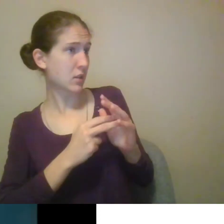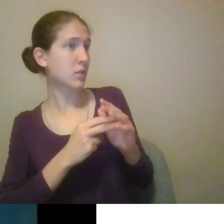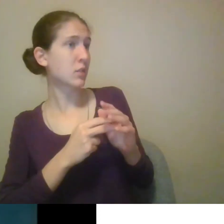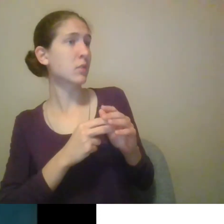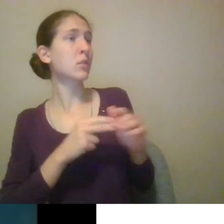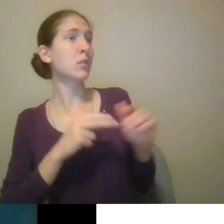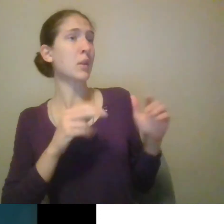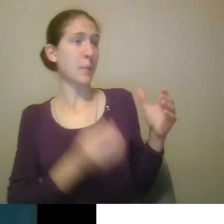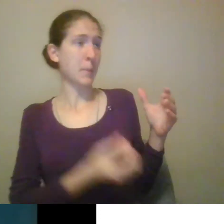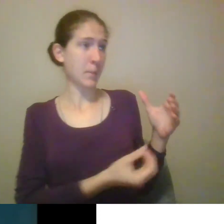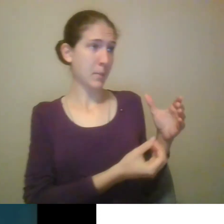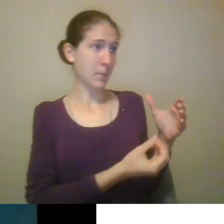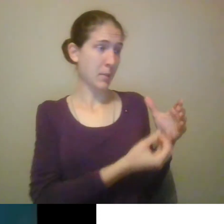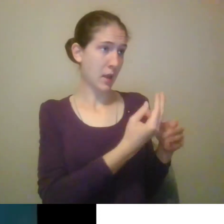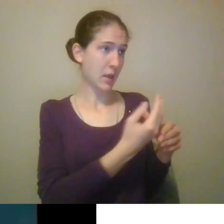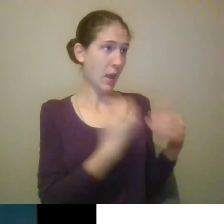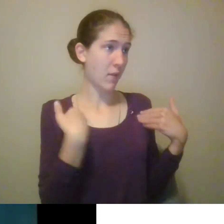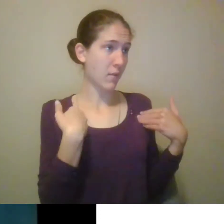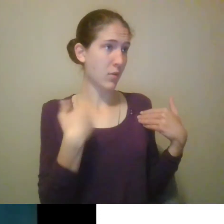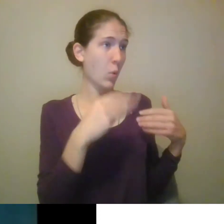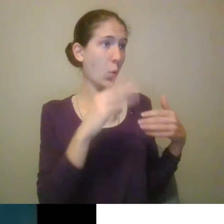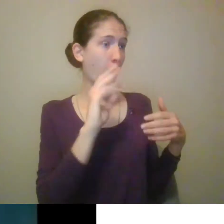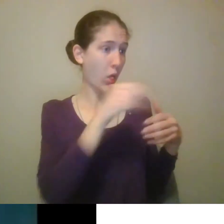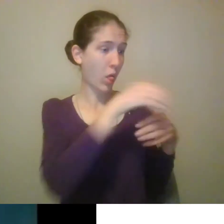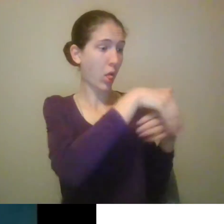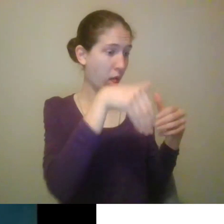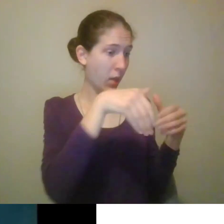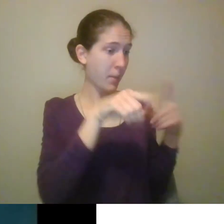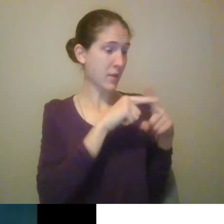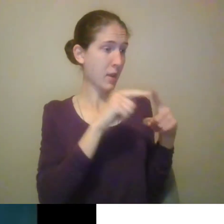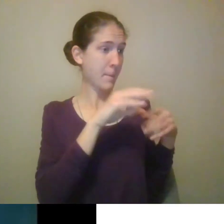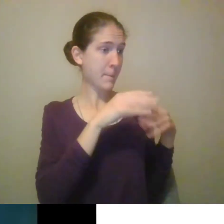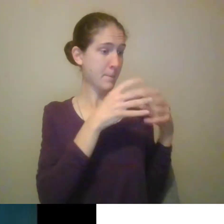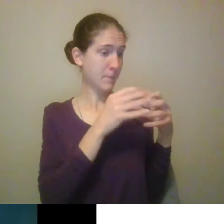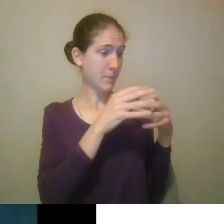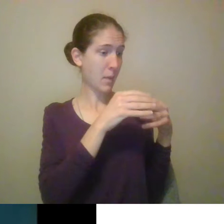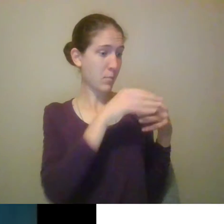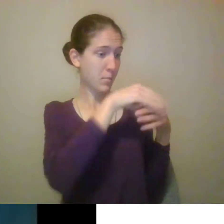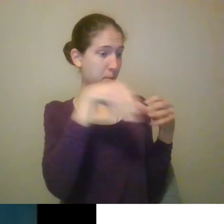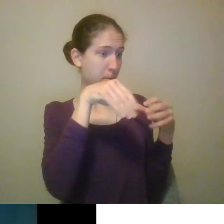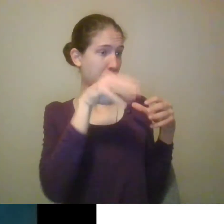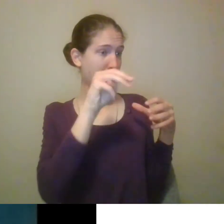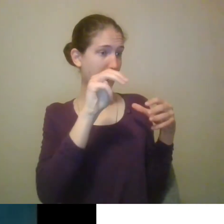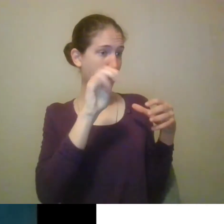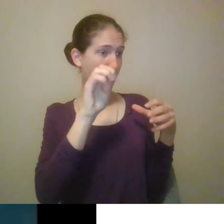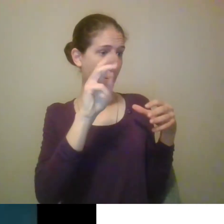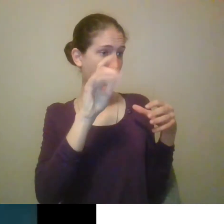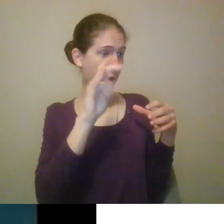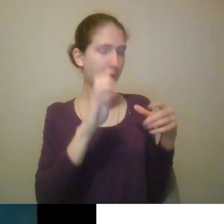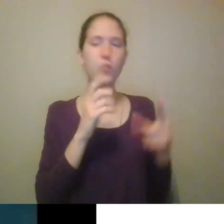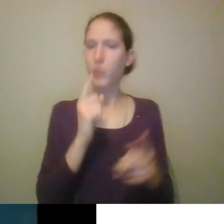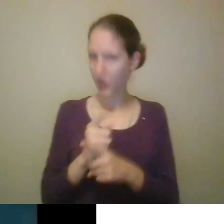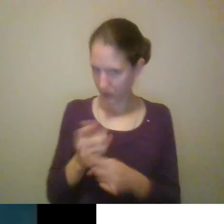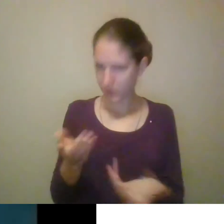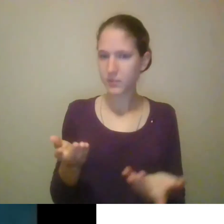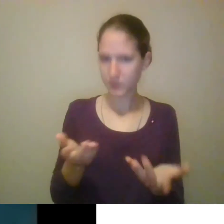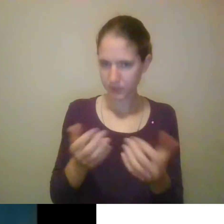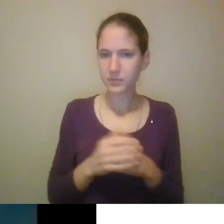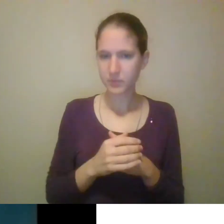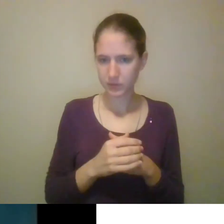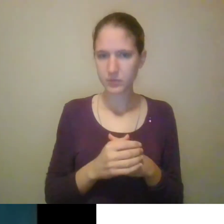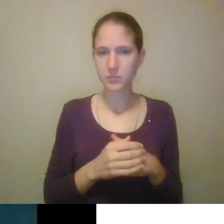cell membrane, and then the cell wall covers that. Okay. Sarah?